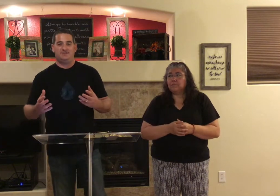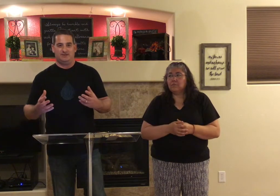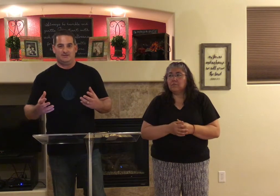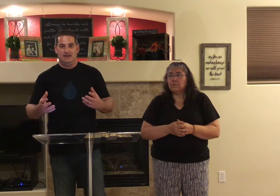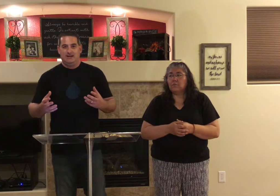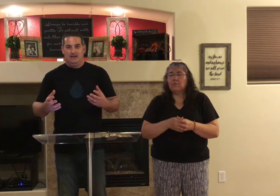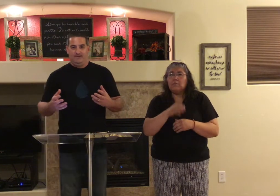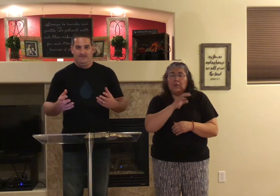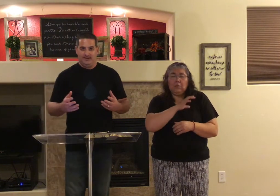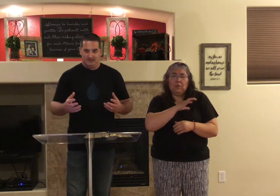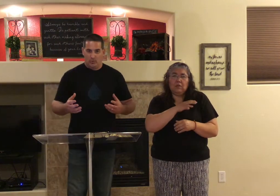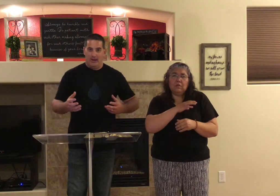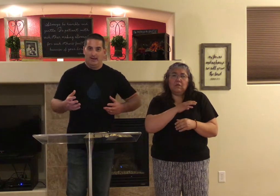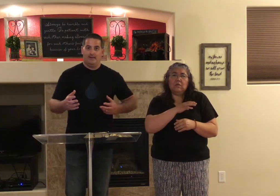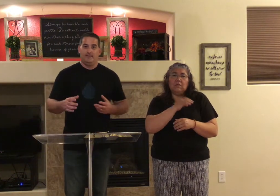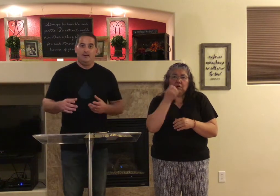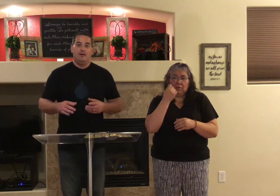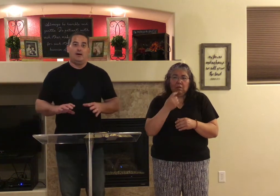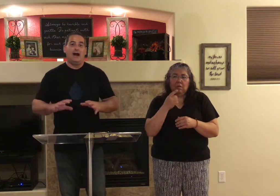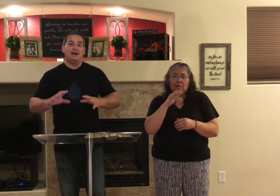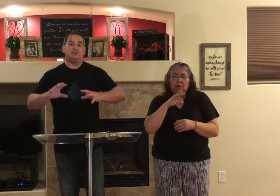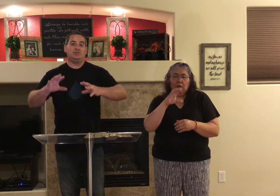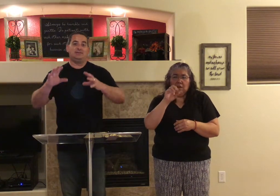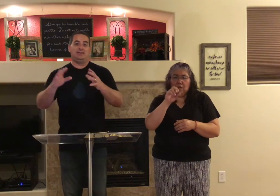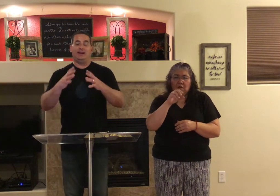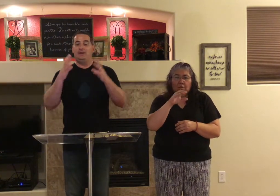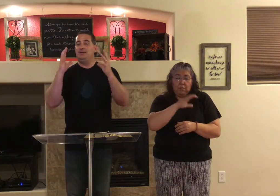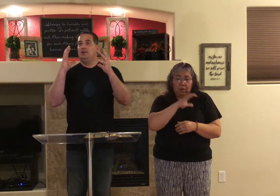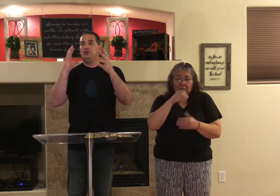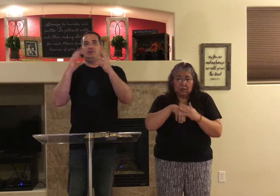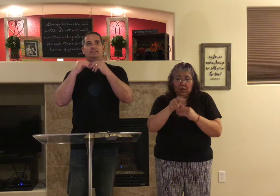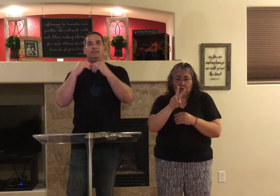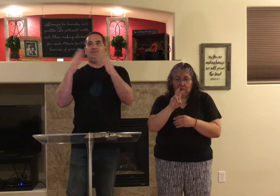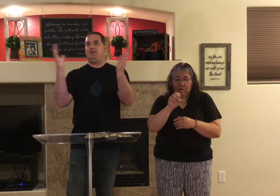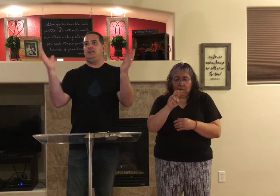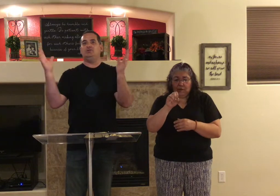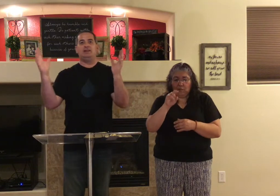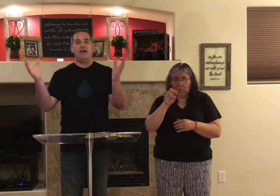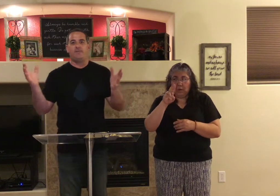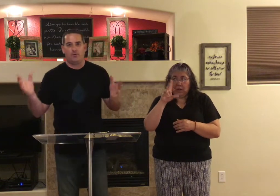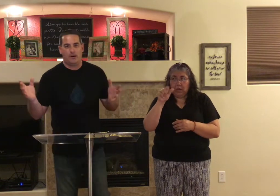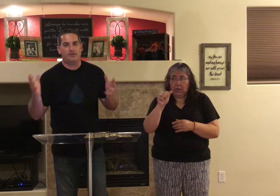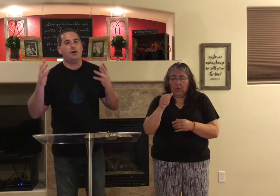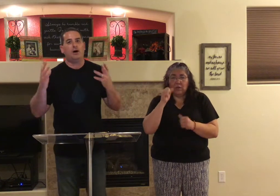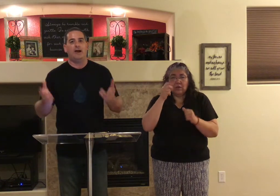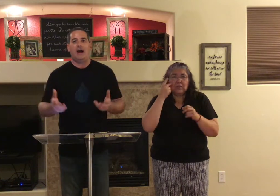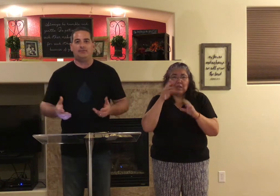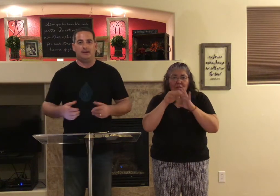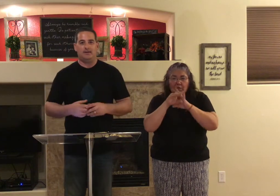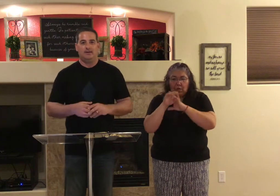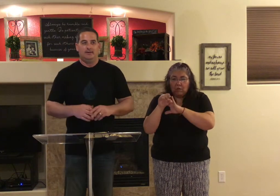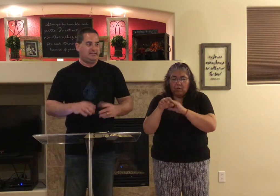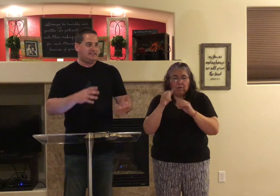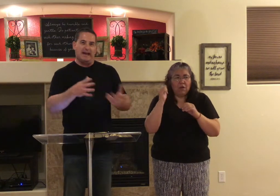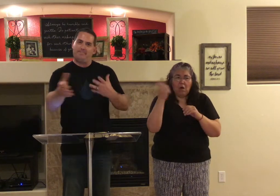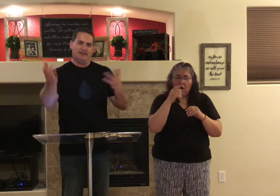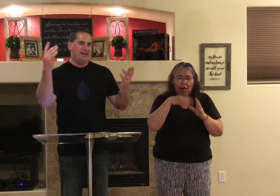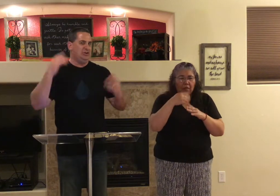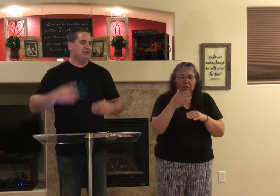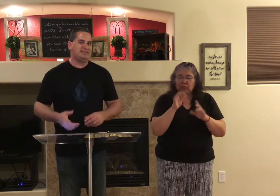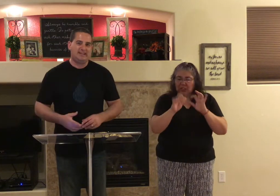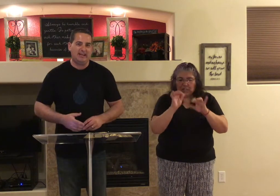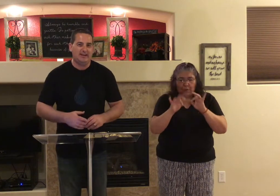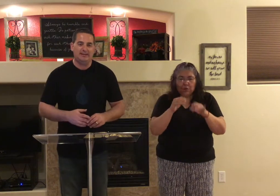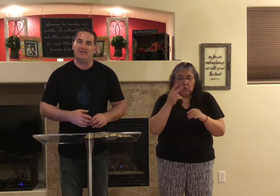Police officers in Venezuela are actually seeing, you can see the videos everywhere. They're all out there. Just type